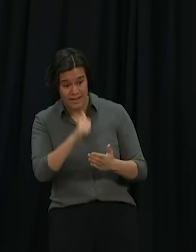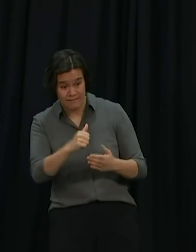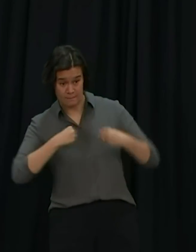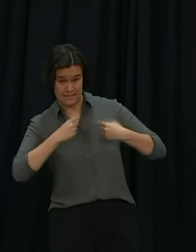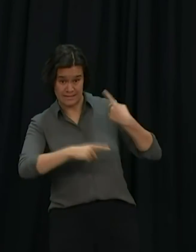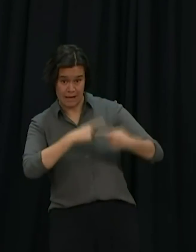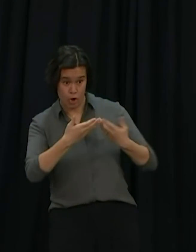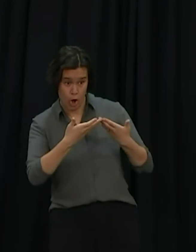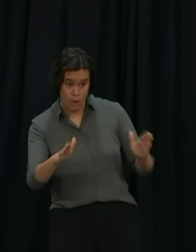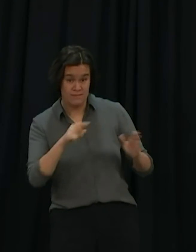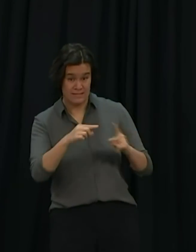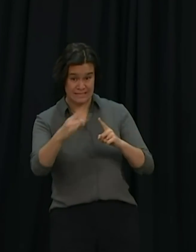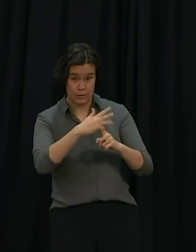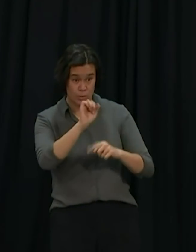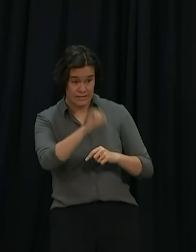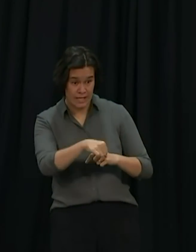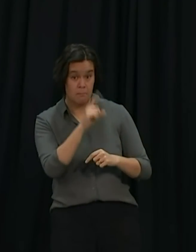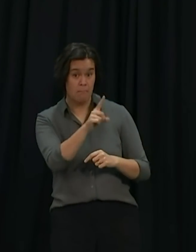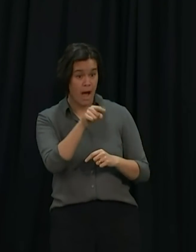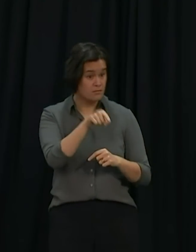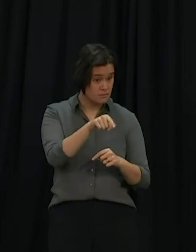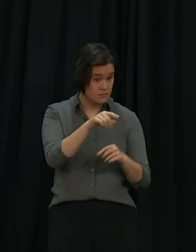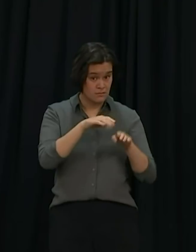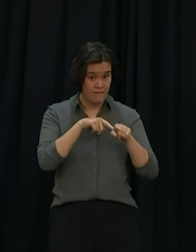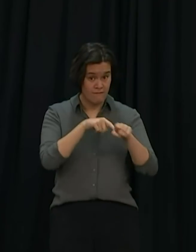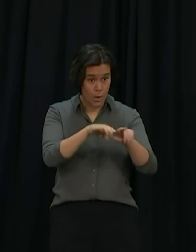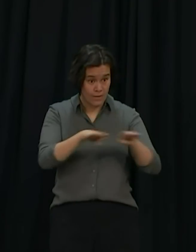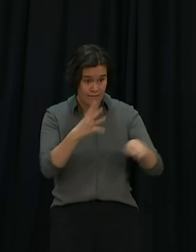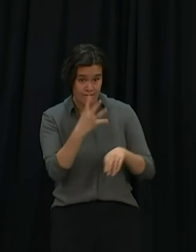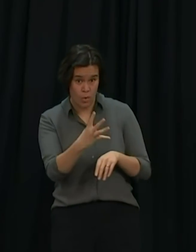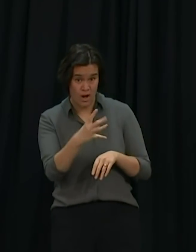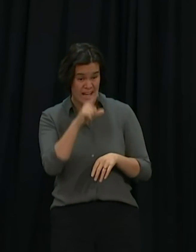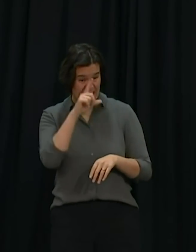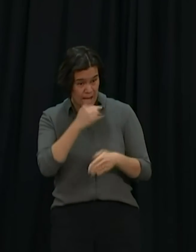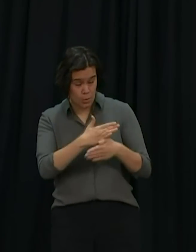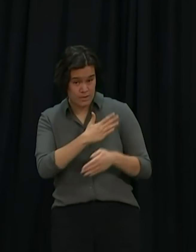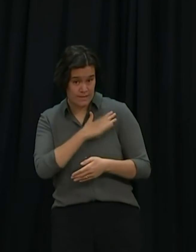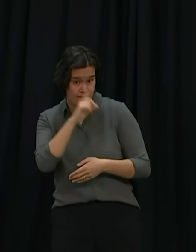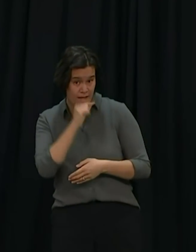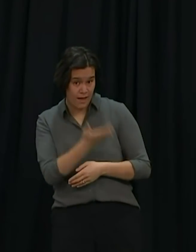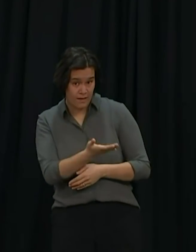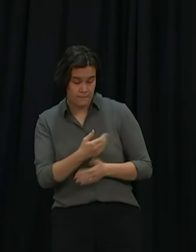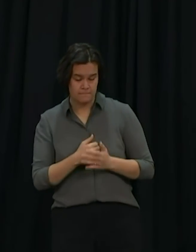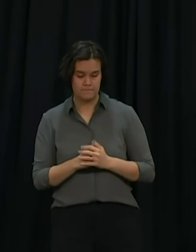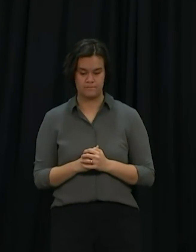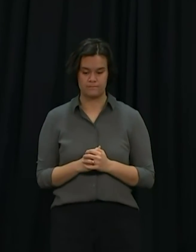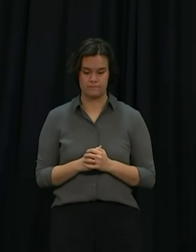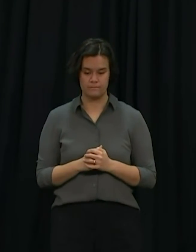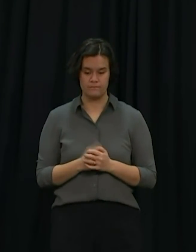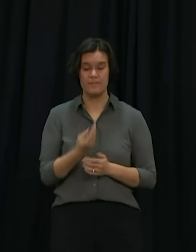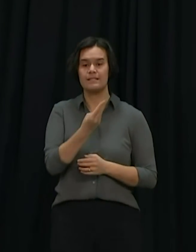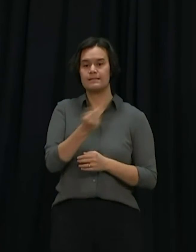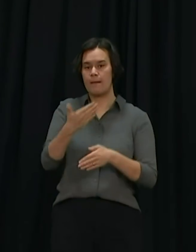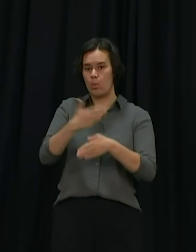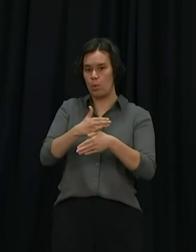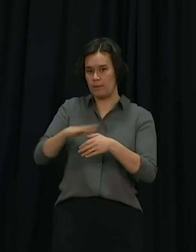purpose. As you will have heard me say at the end of last week, we have a small number of workplaces that are operating at level